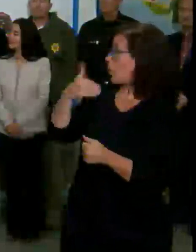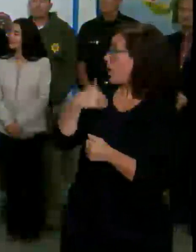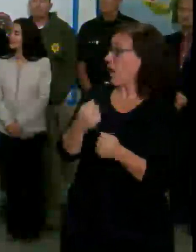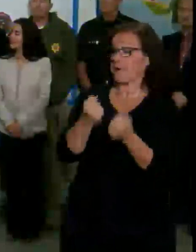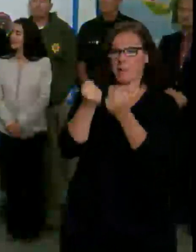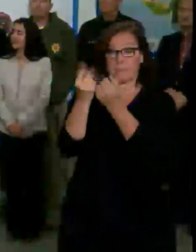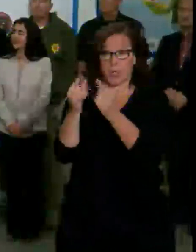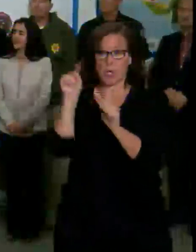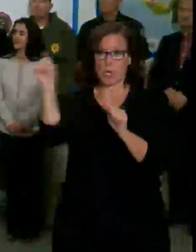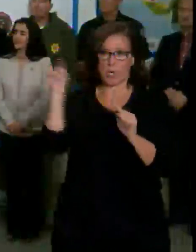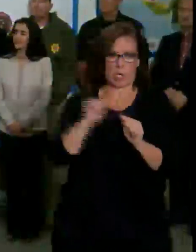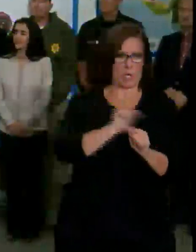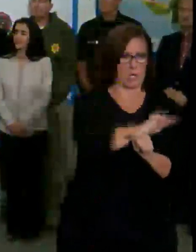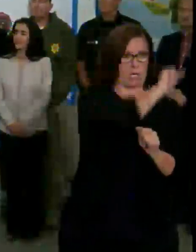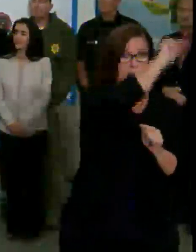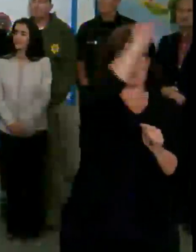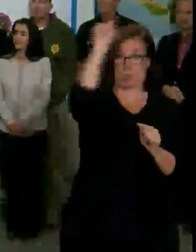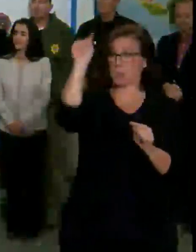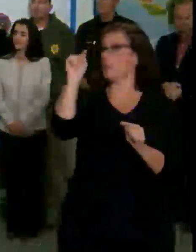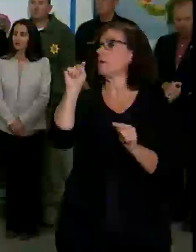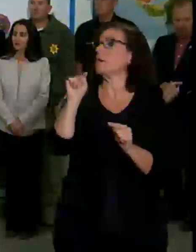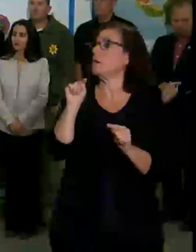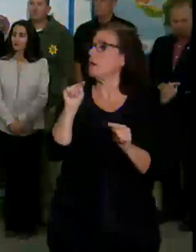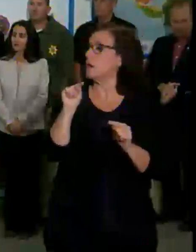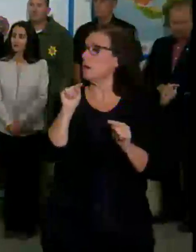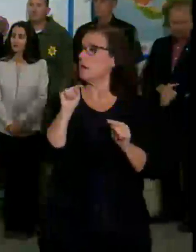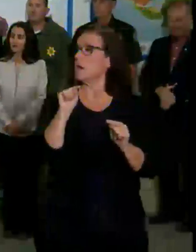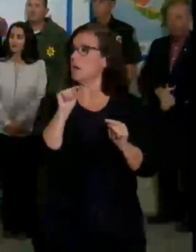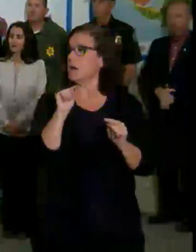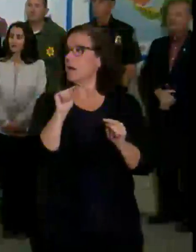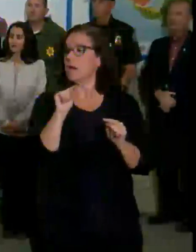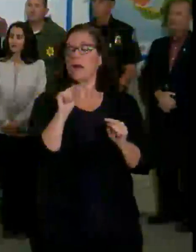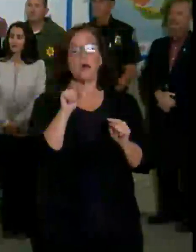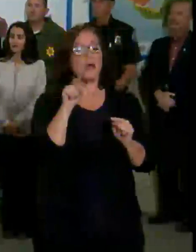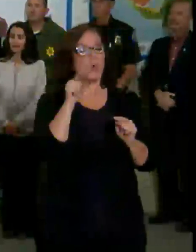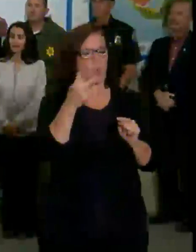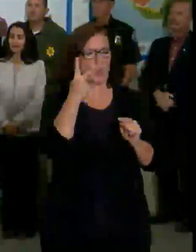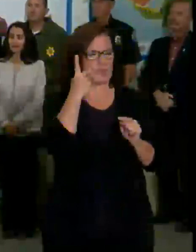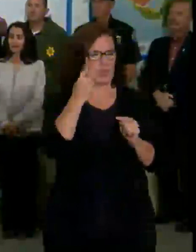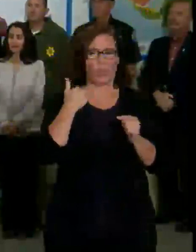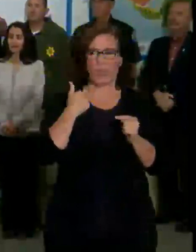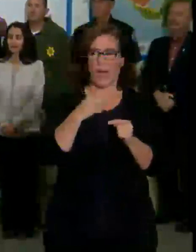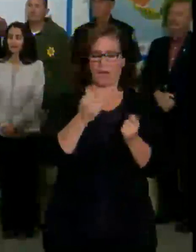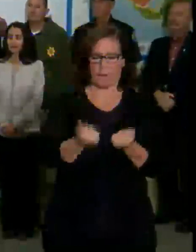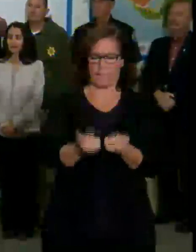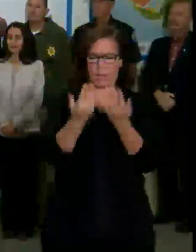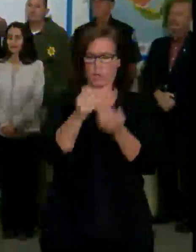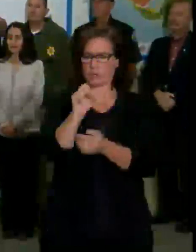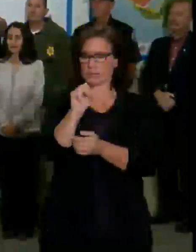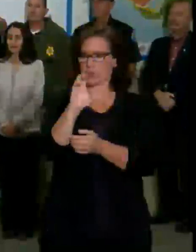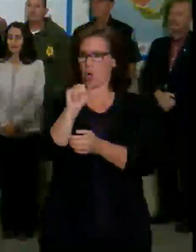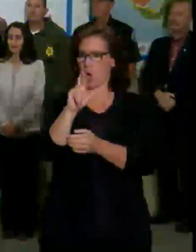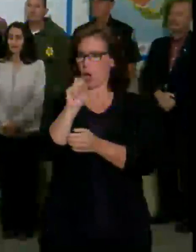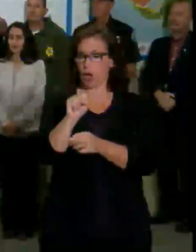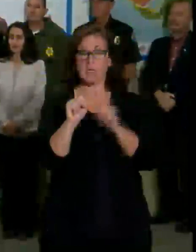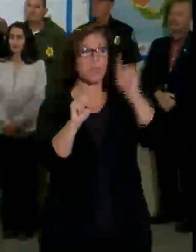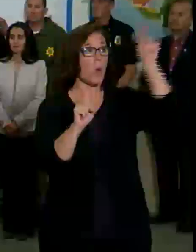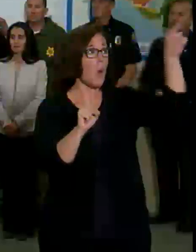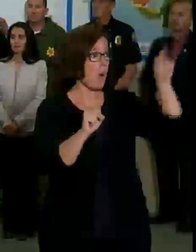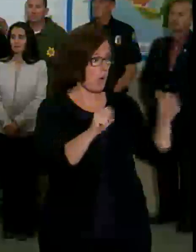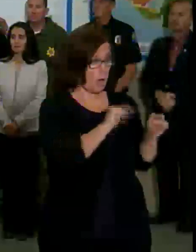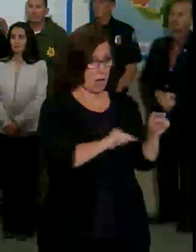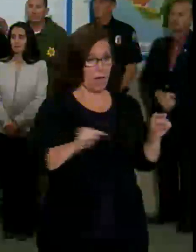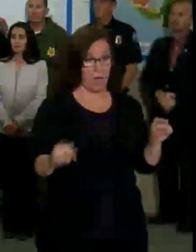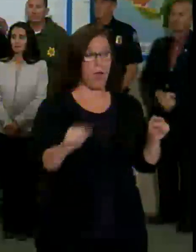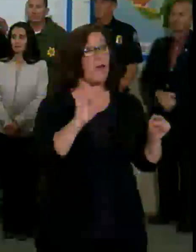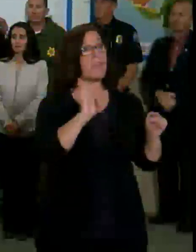Do the control objectives roughly match out where those burn scars meet, or? Very much so, portions of it, yes. And it's not just